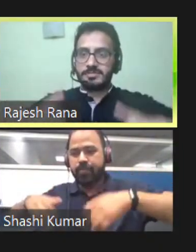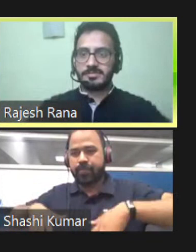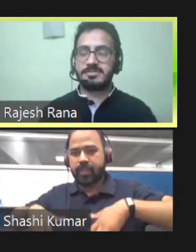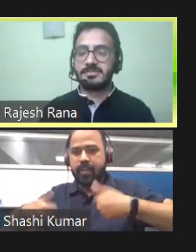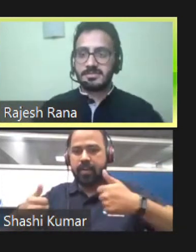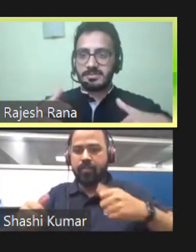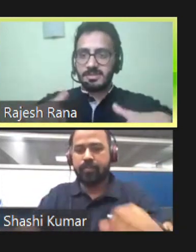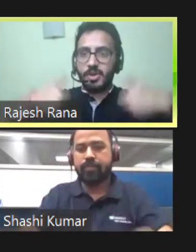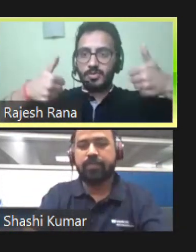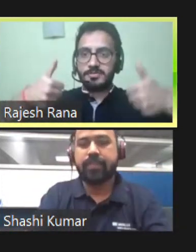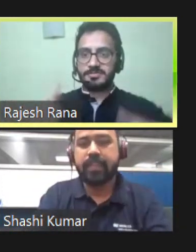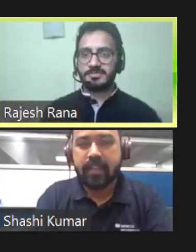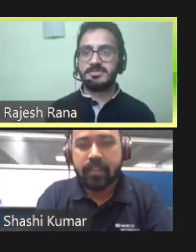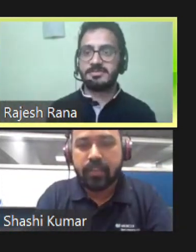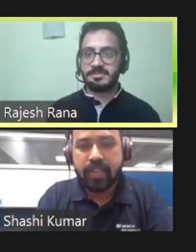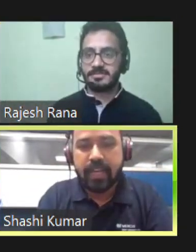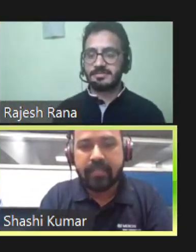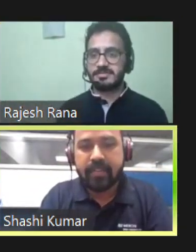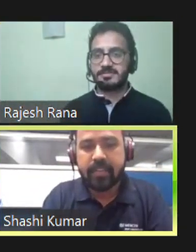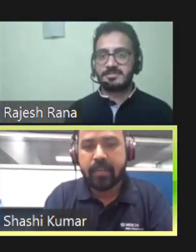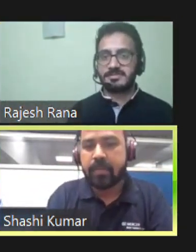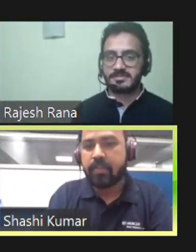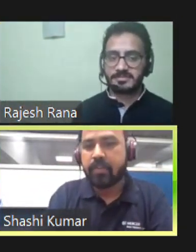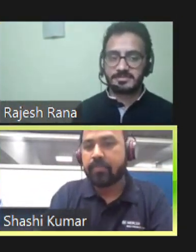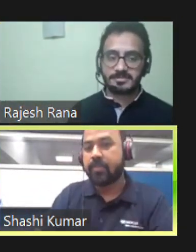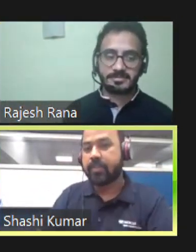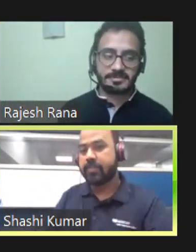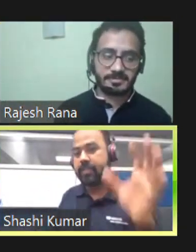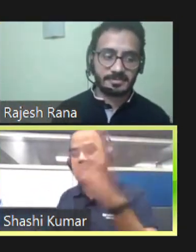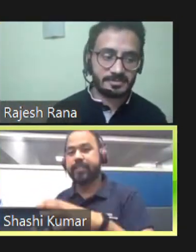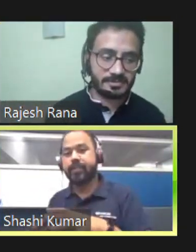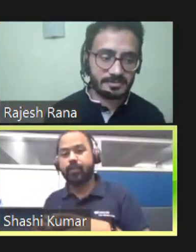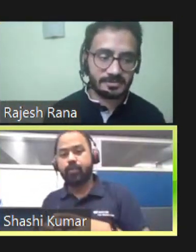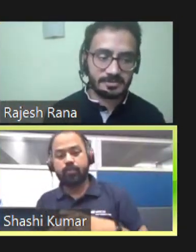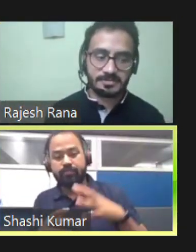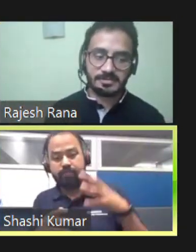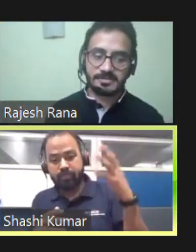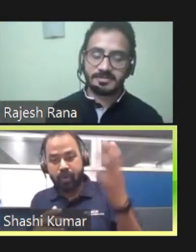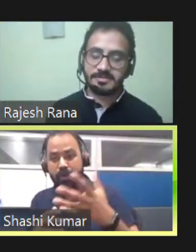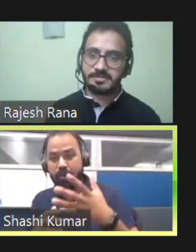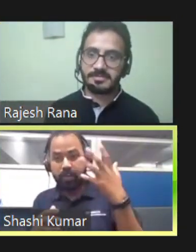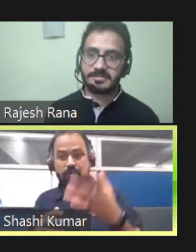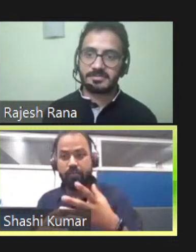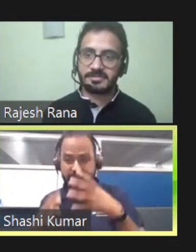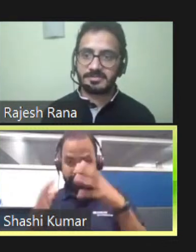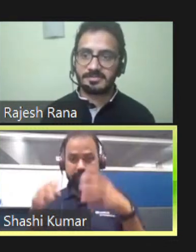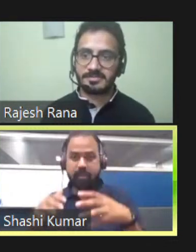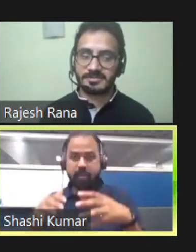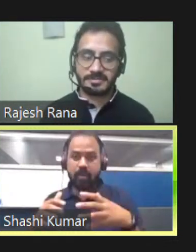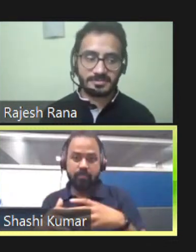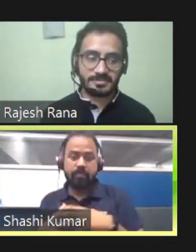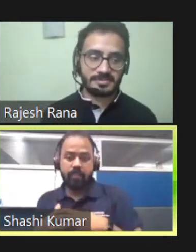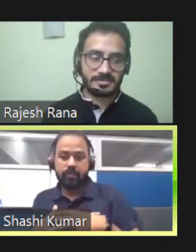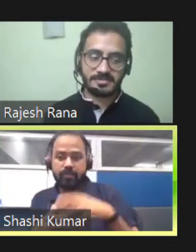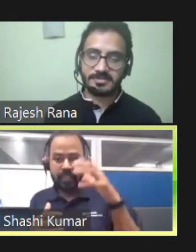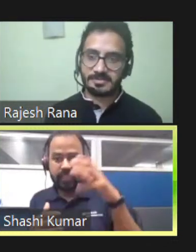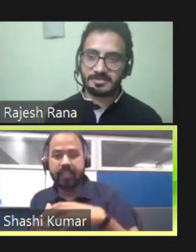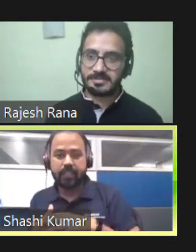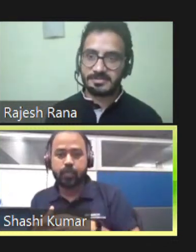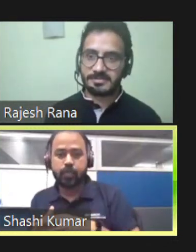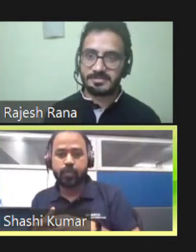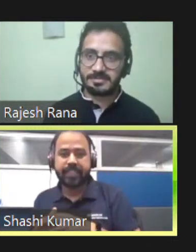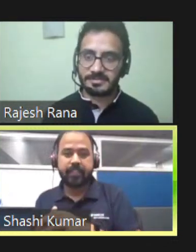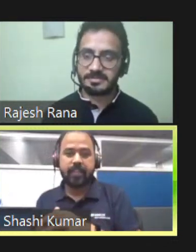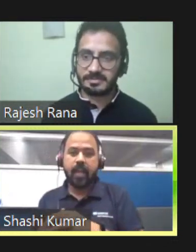how. So we have another couple of words which are related to COVID now, with the